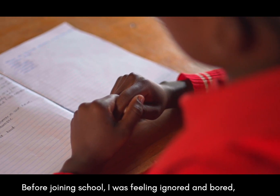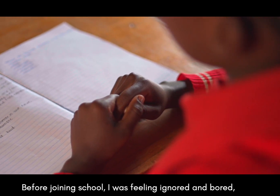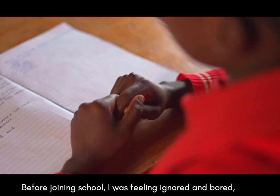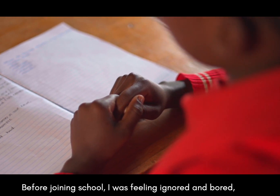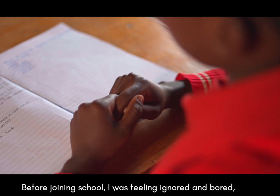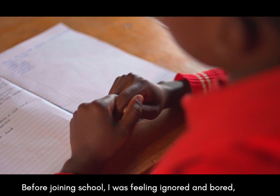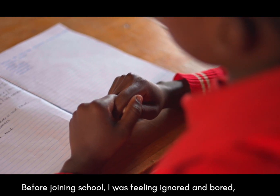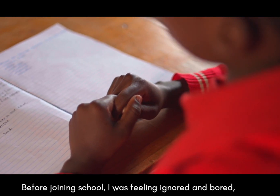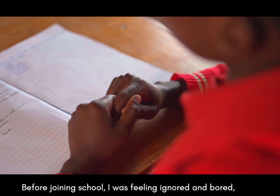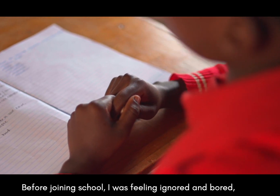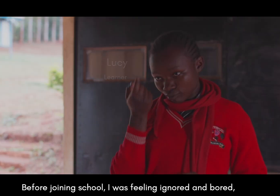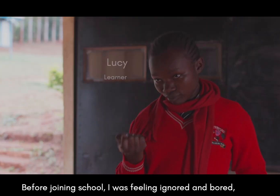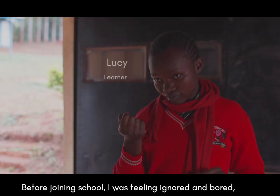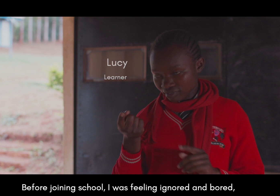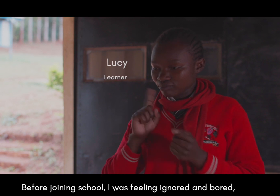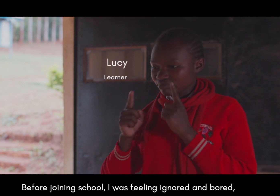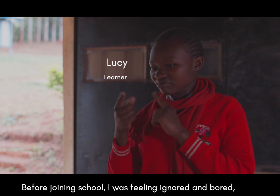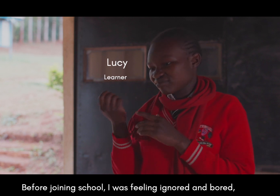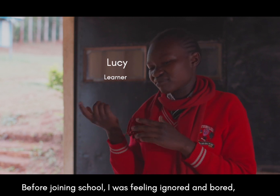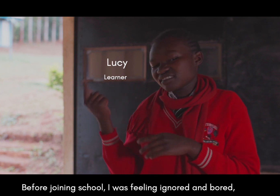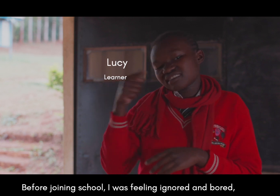Before joining school, I was feeling ignored and bored.